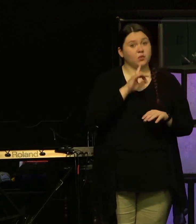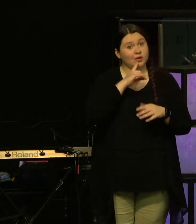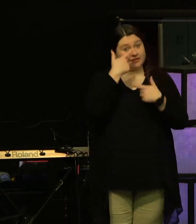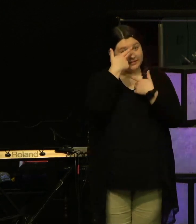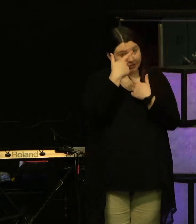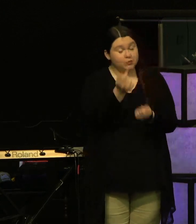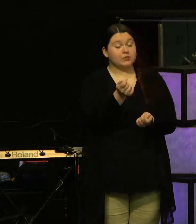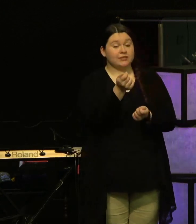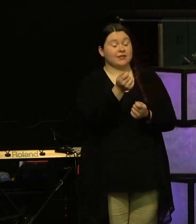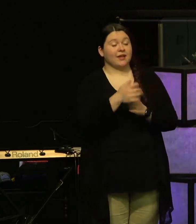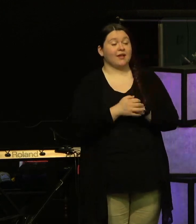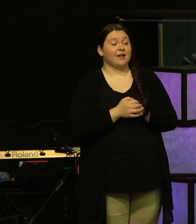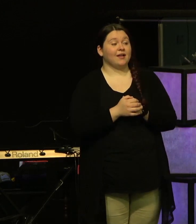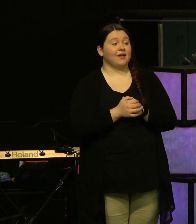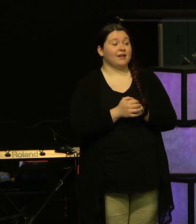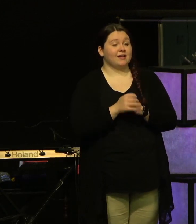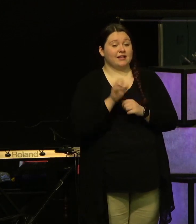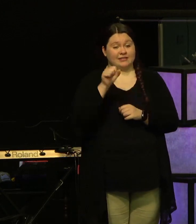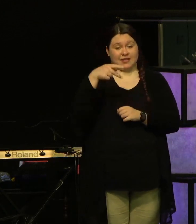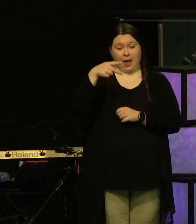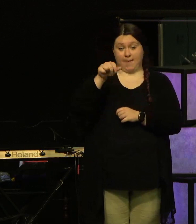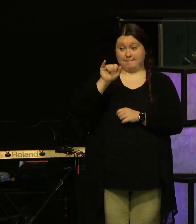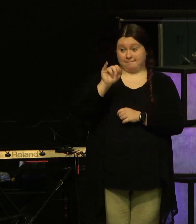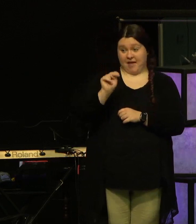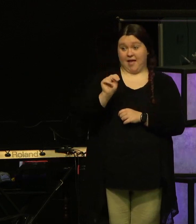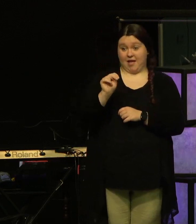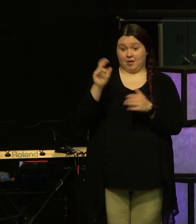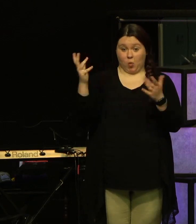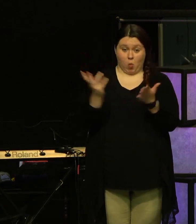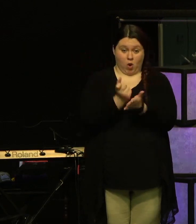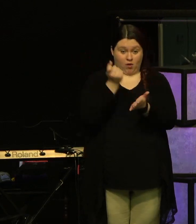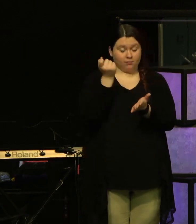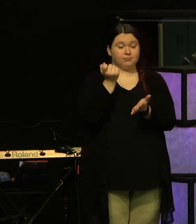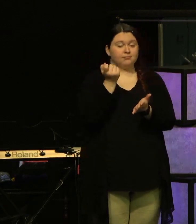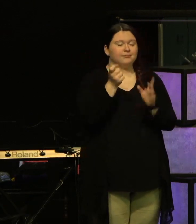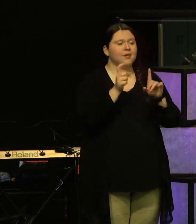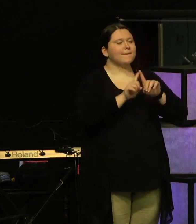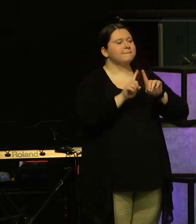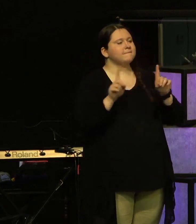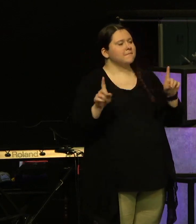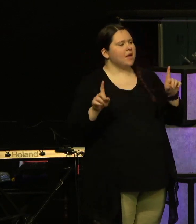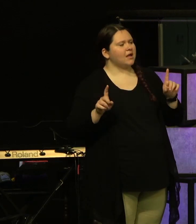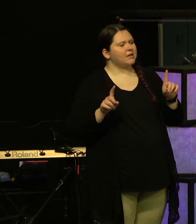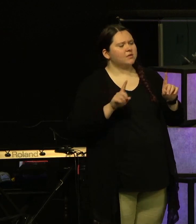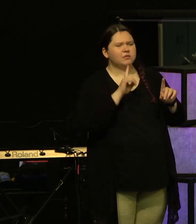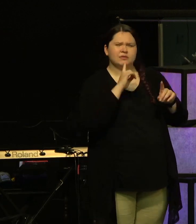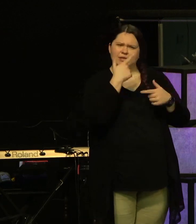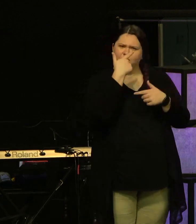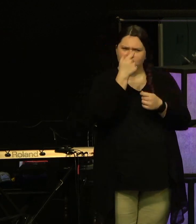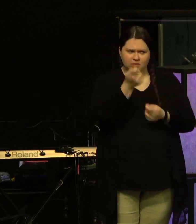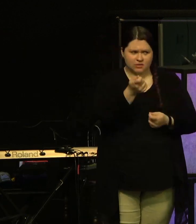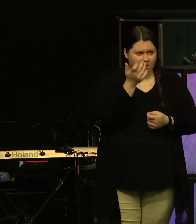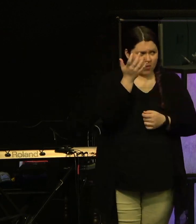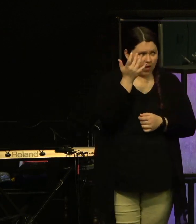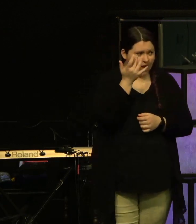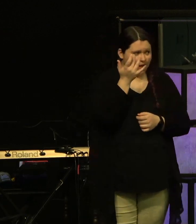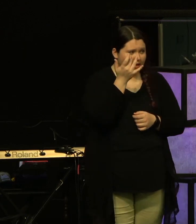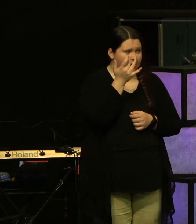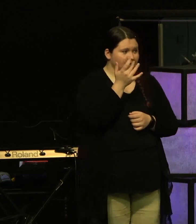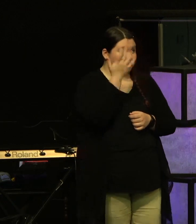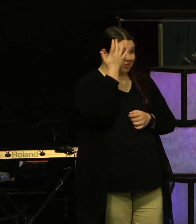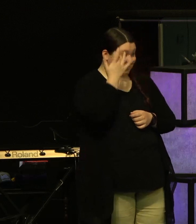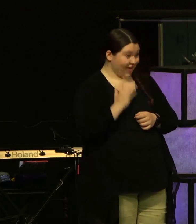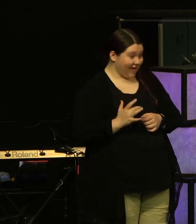interesting. Spain actually won, but it was interesting because little